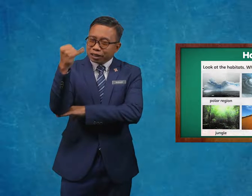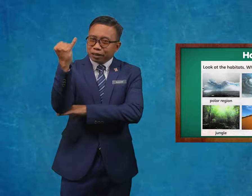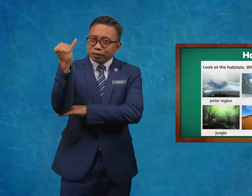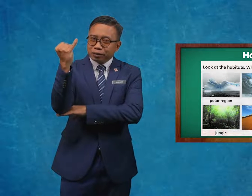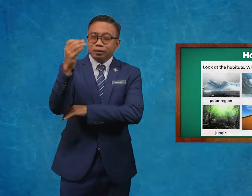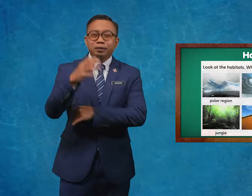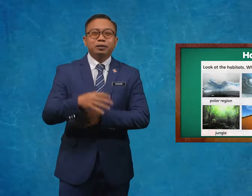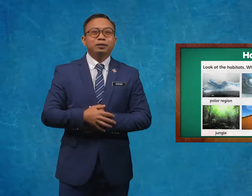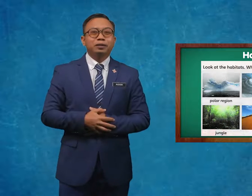jungle,